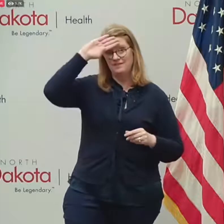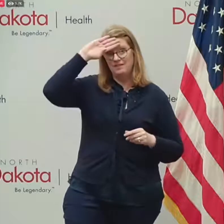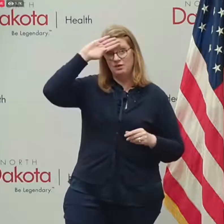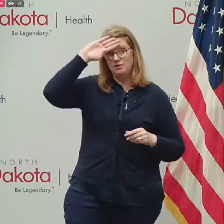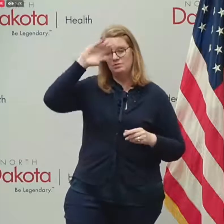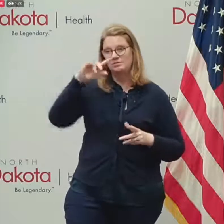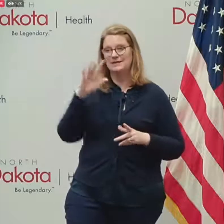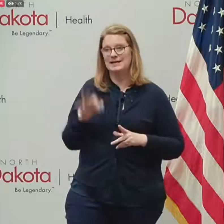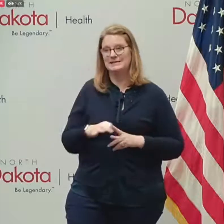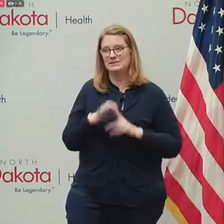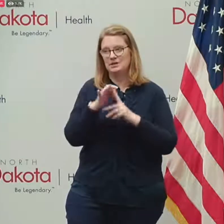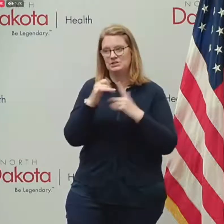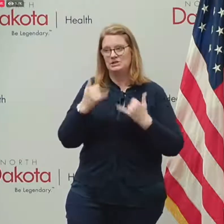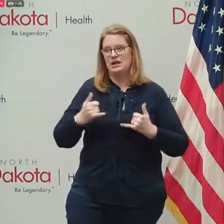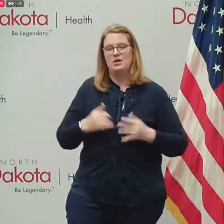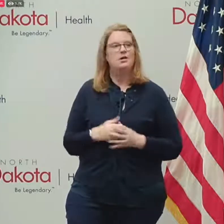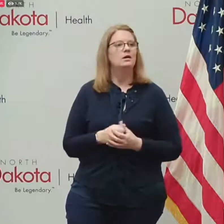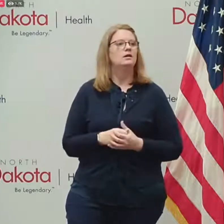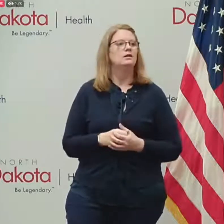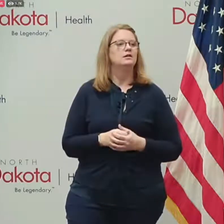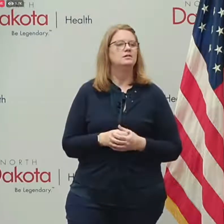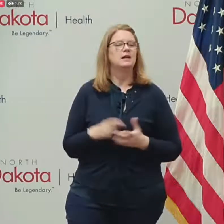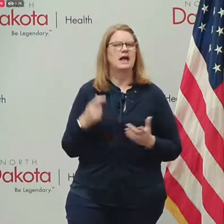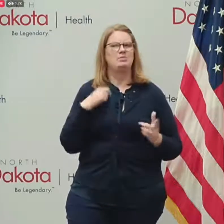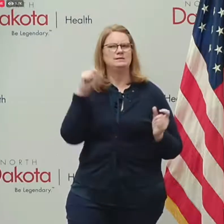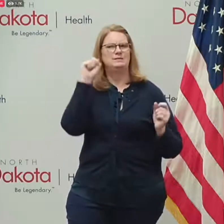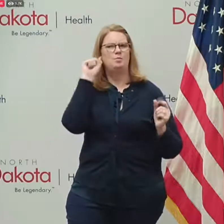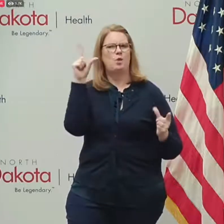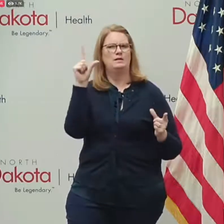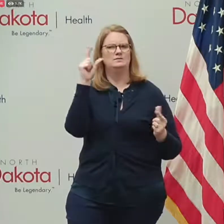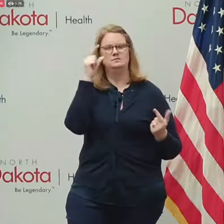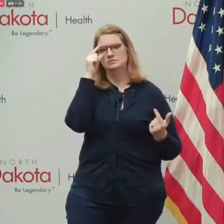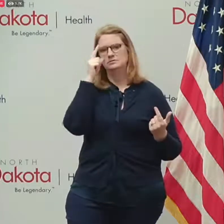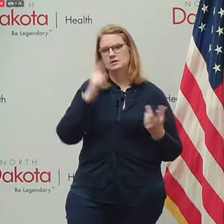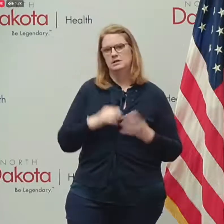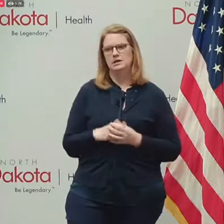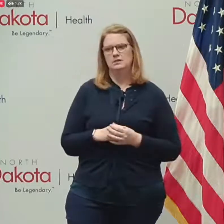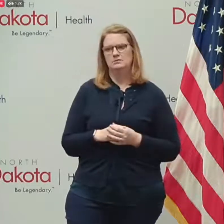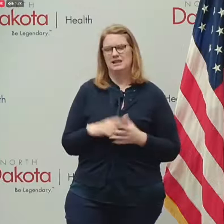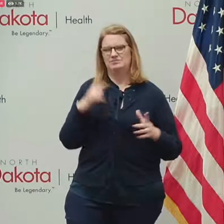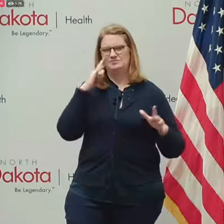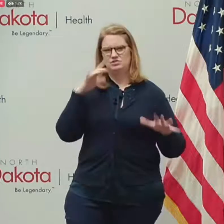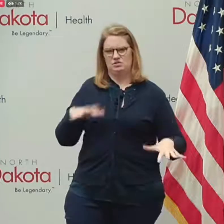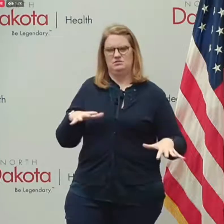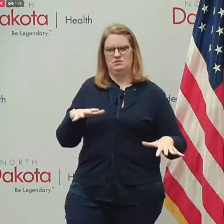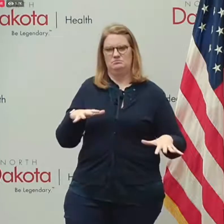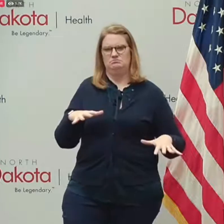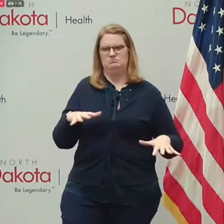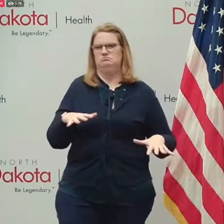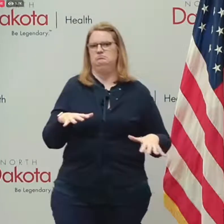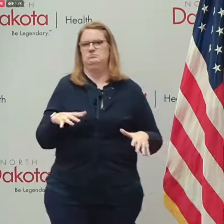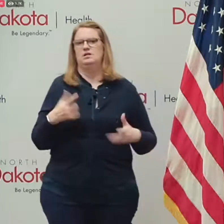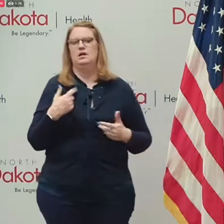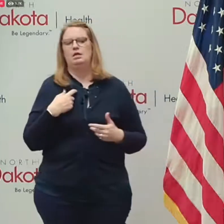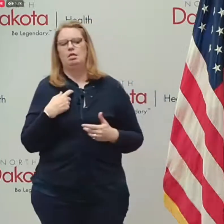this time. So I was surprised and shocked to see that quote in the paper.